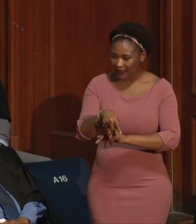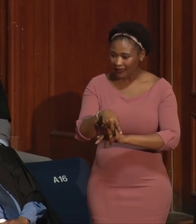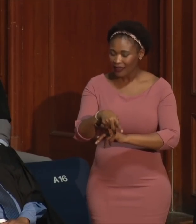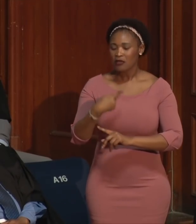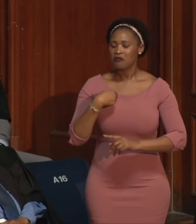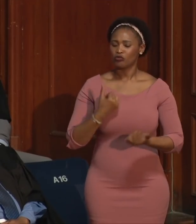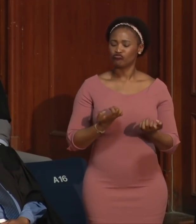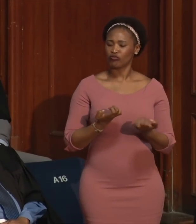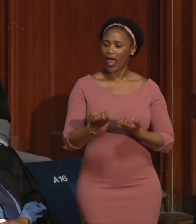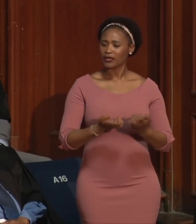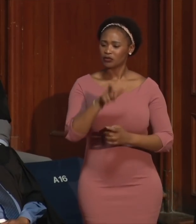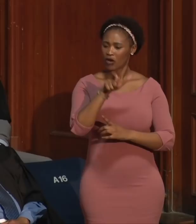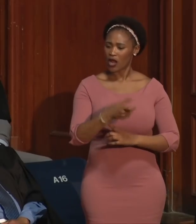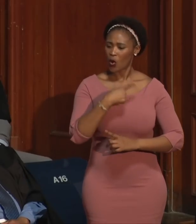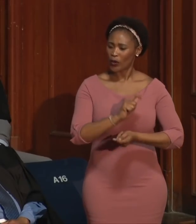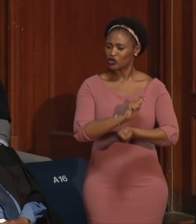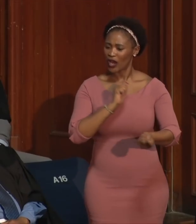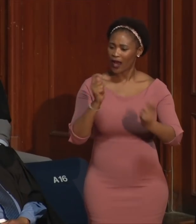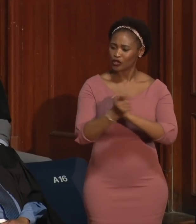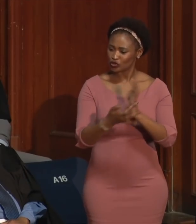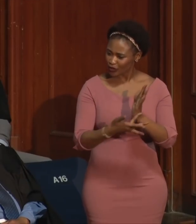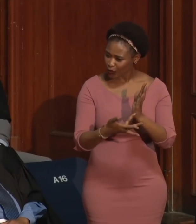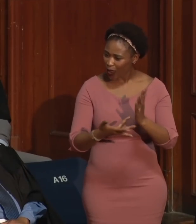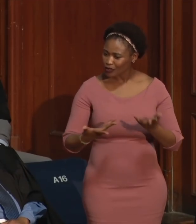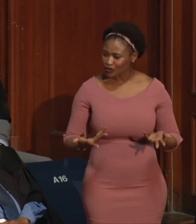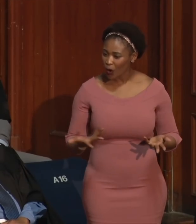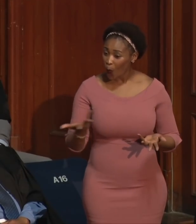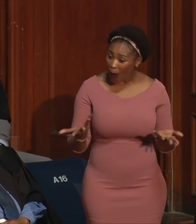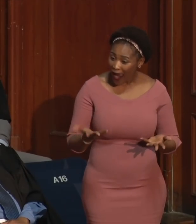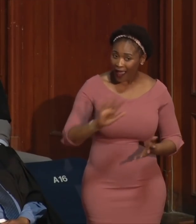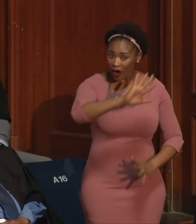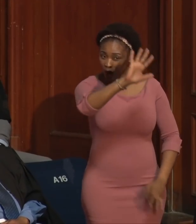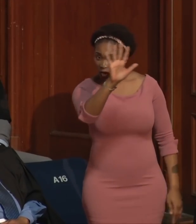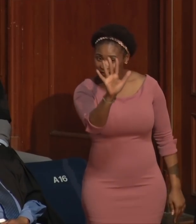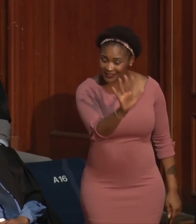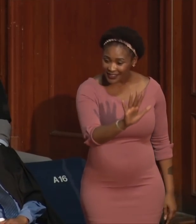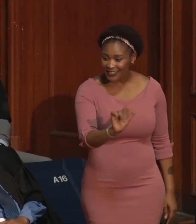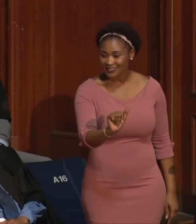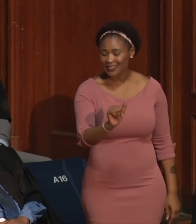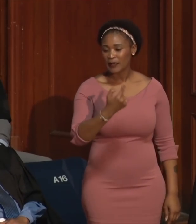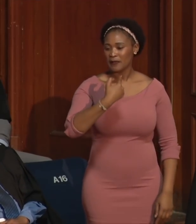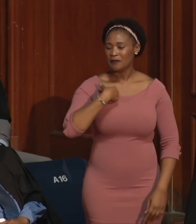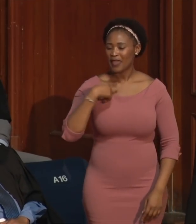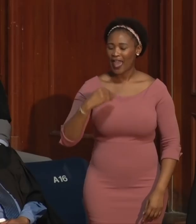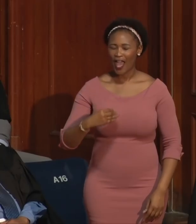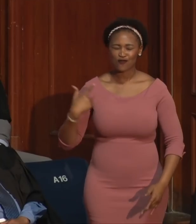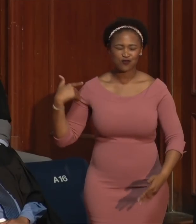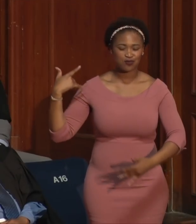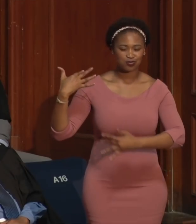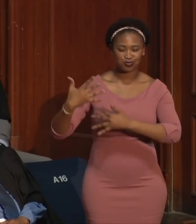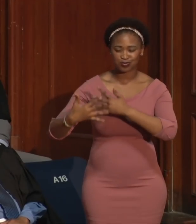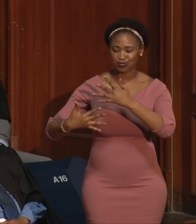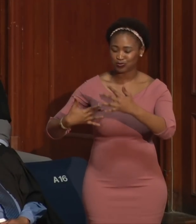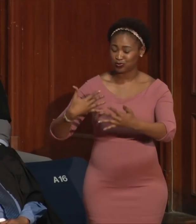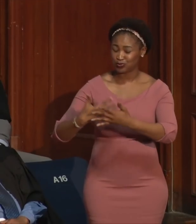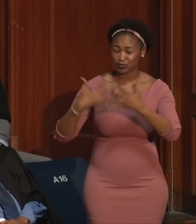changing how things appear in technology on the continent. I've had an extraordinary journey, and no one